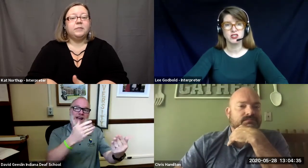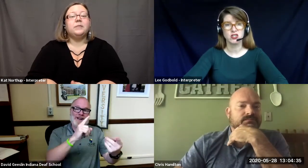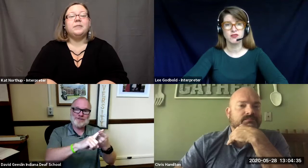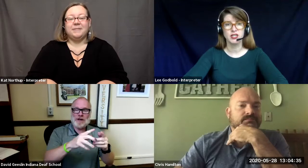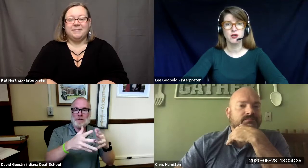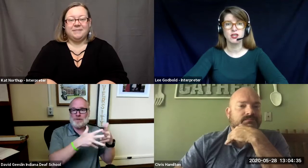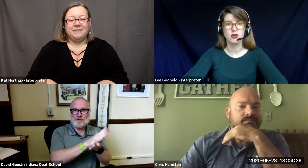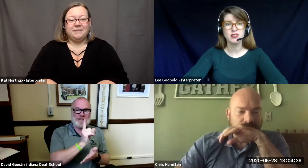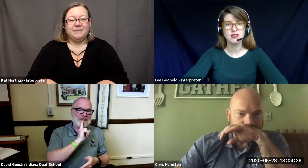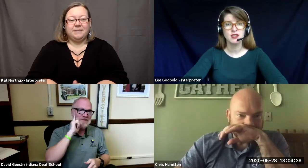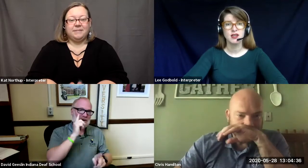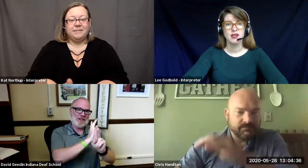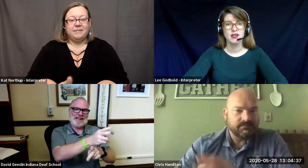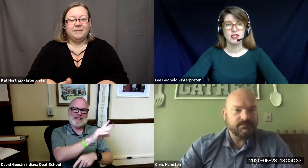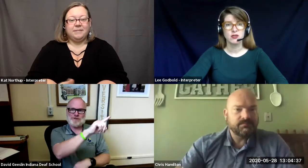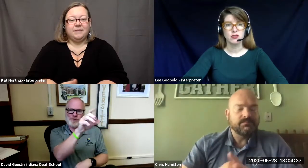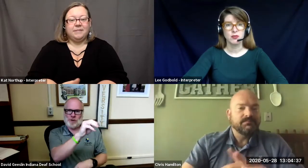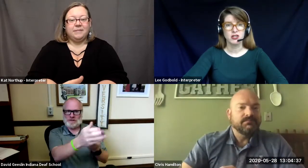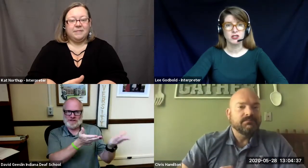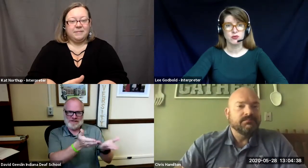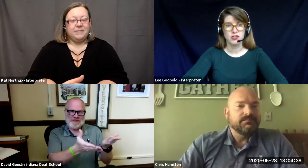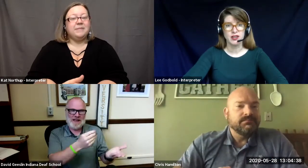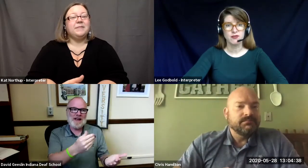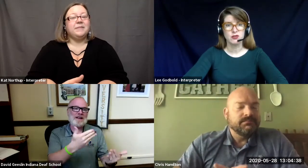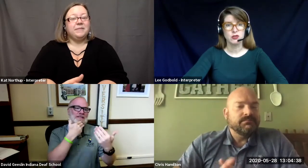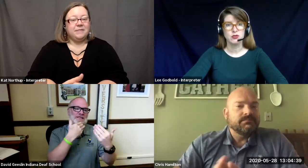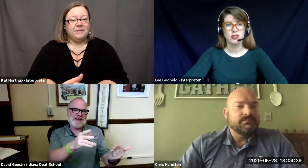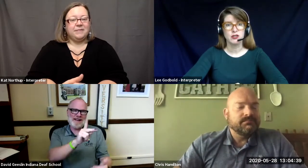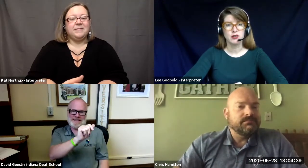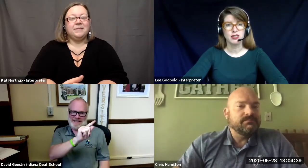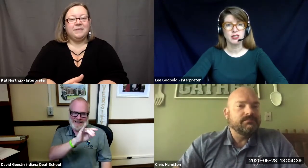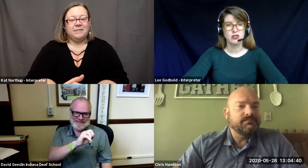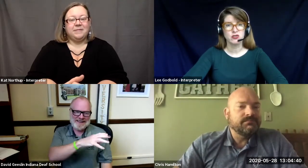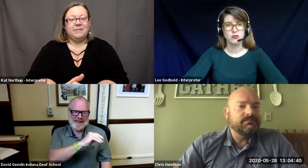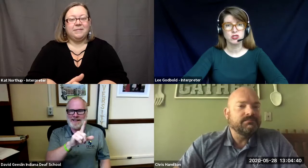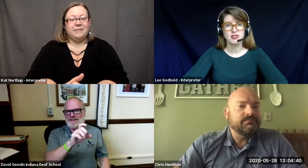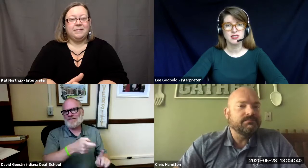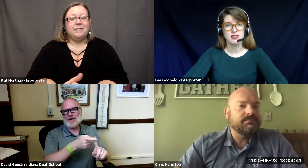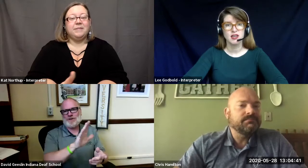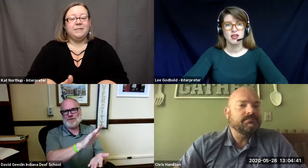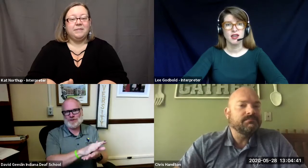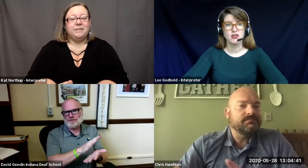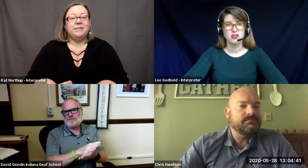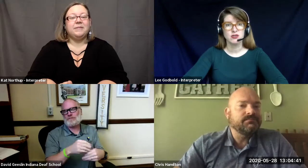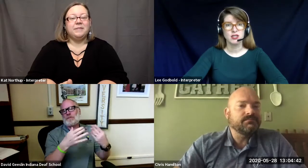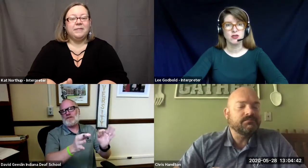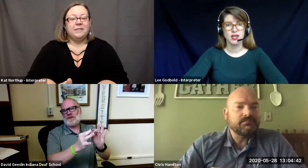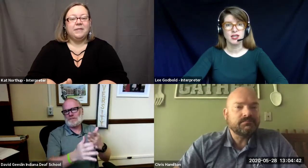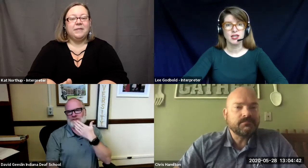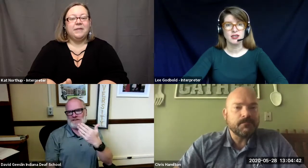start video. Thank you, Chris. Thank you to the American School for the Deaf for lending your Zoom services. Also, thank you, Katie and